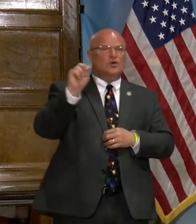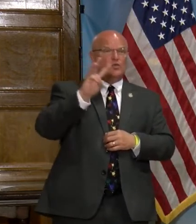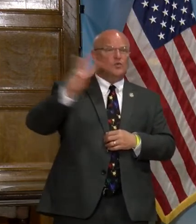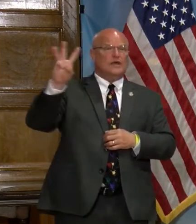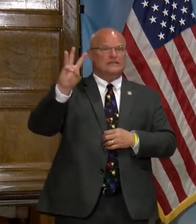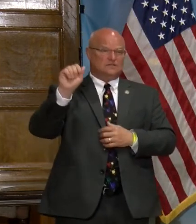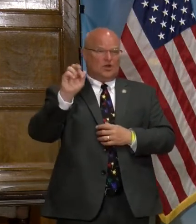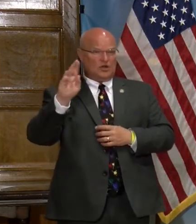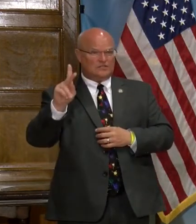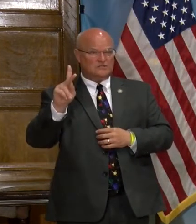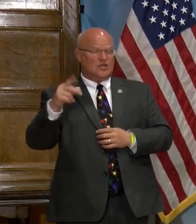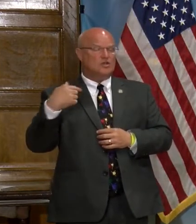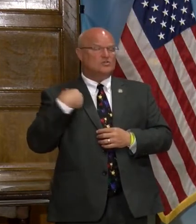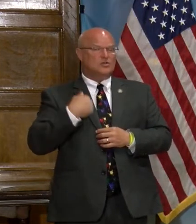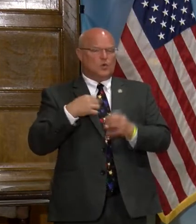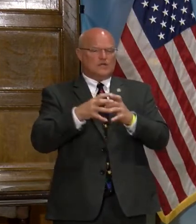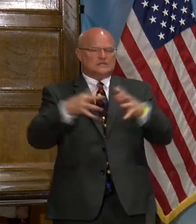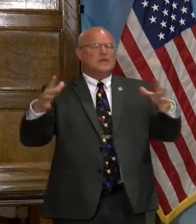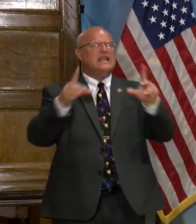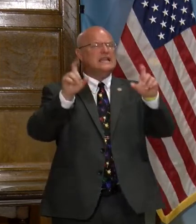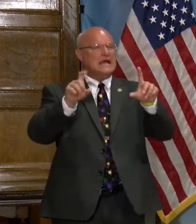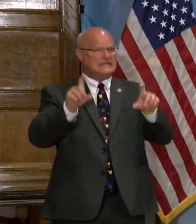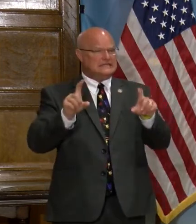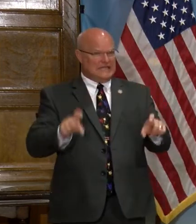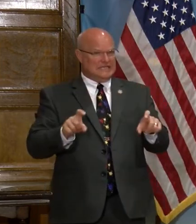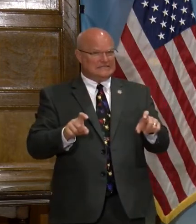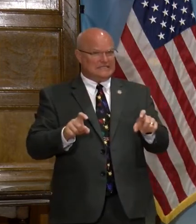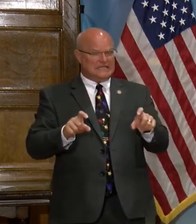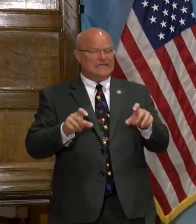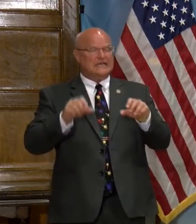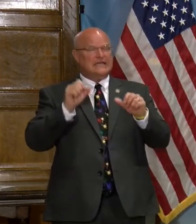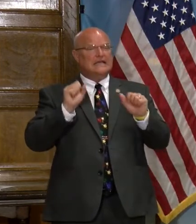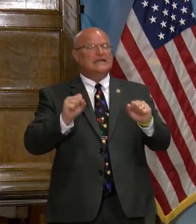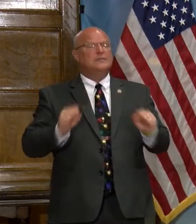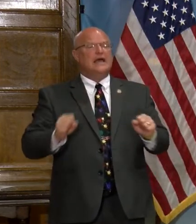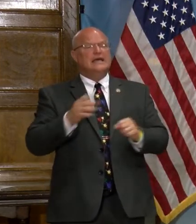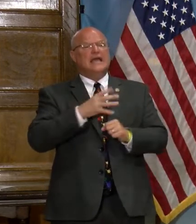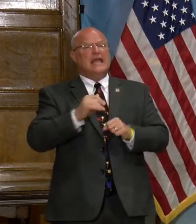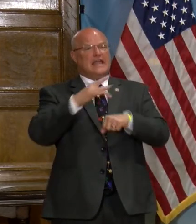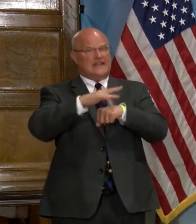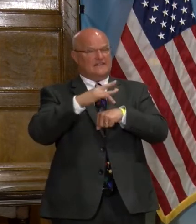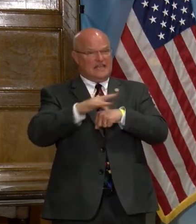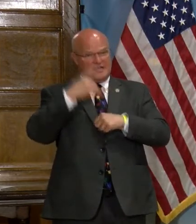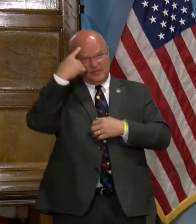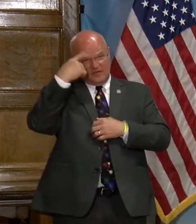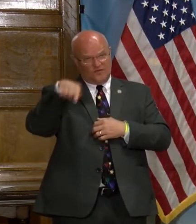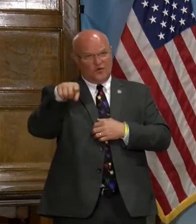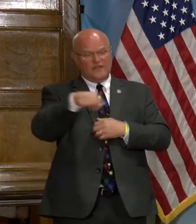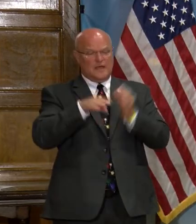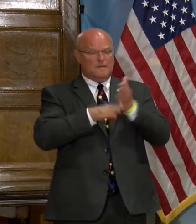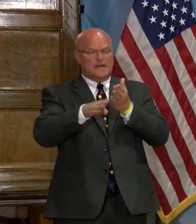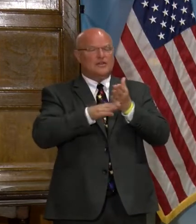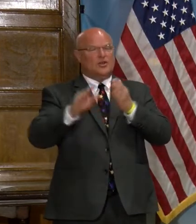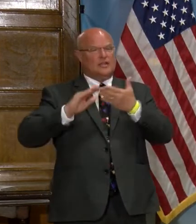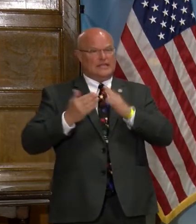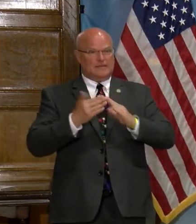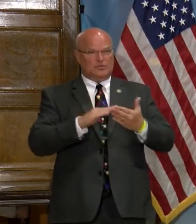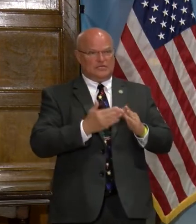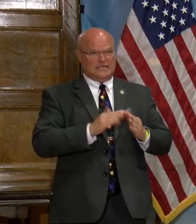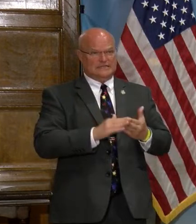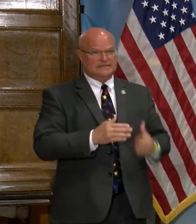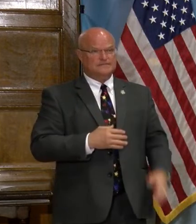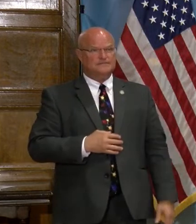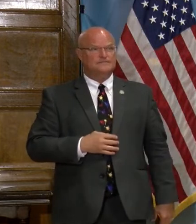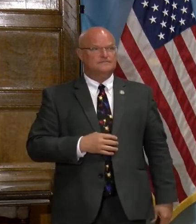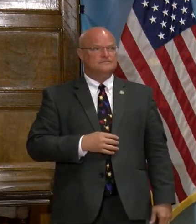Arkansas, and so we're expanding our testing capacity and availability for the minority community.